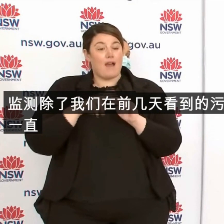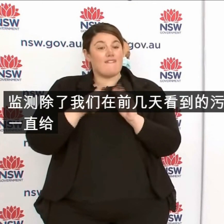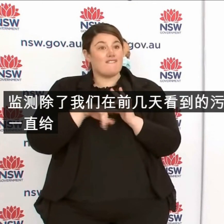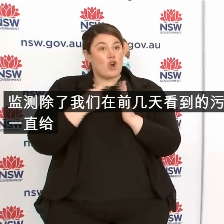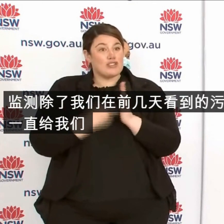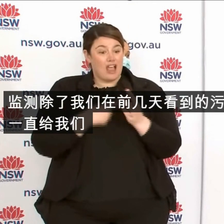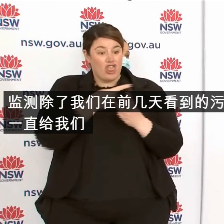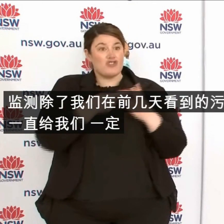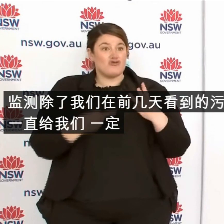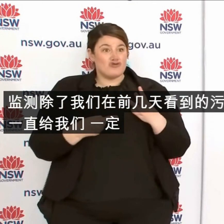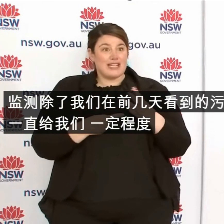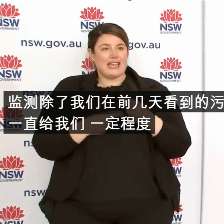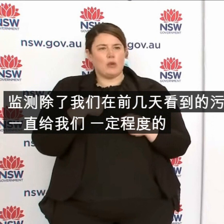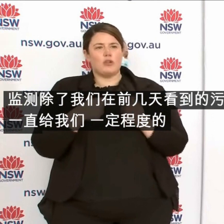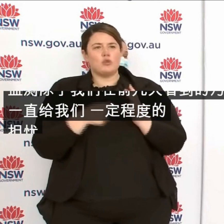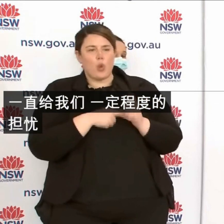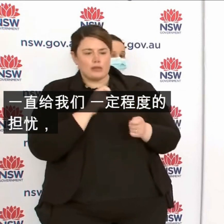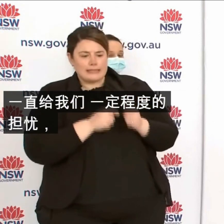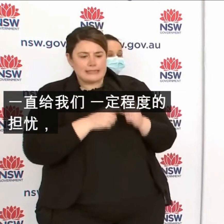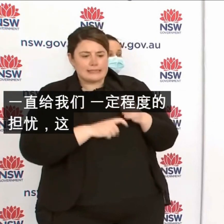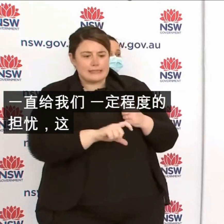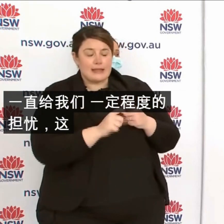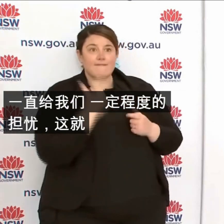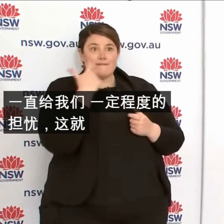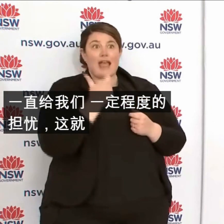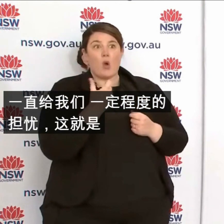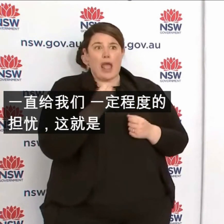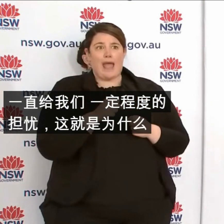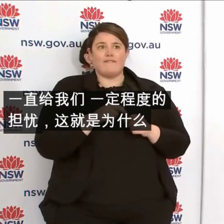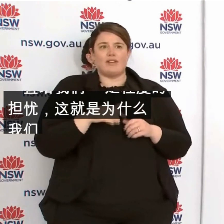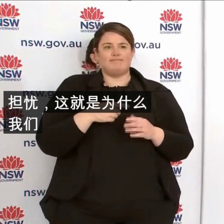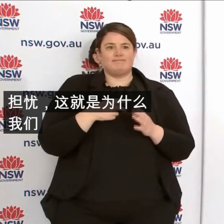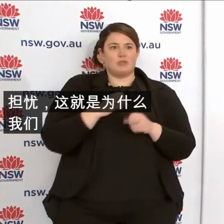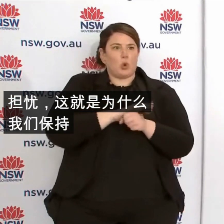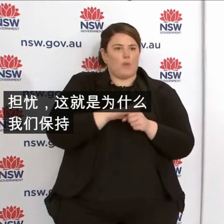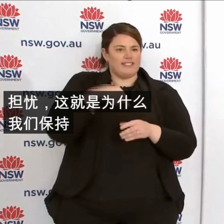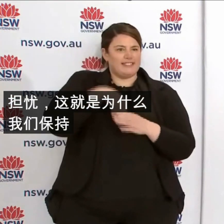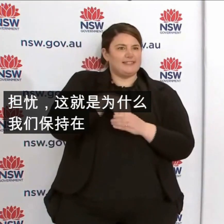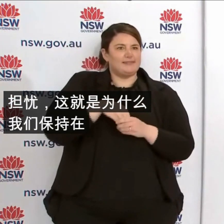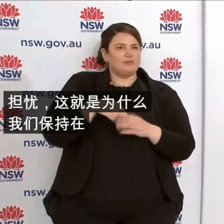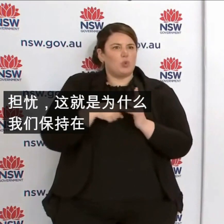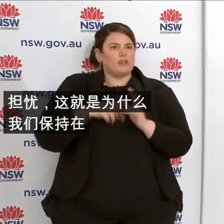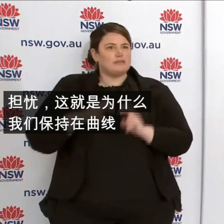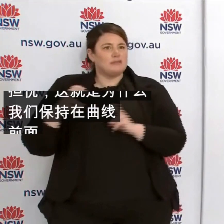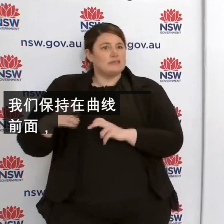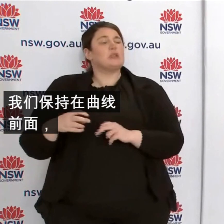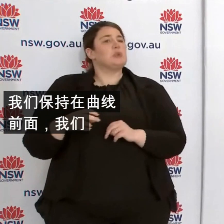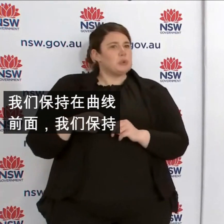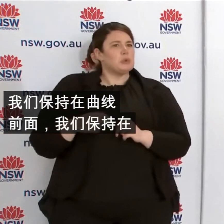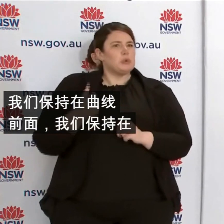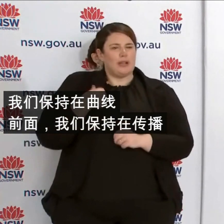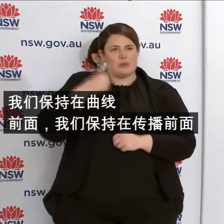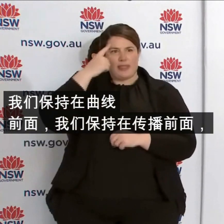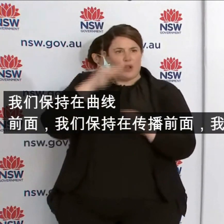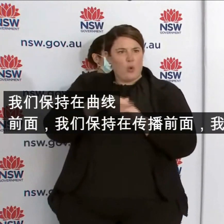previous days, has always given us a level of concern, and that is why it is right that we stay in front of the curve, that we stay in front